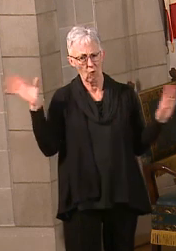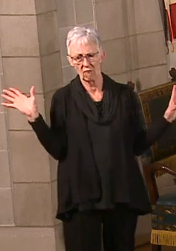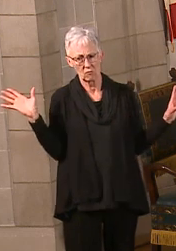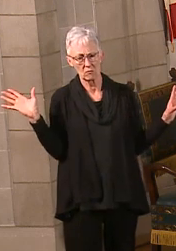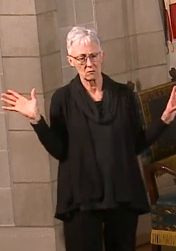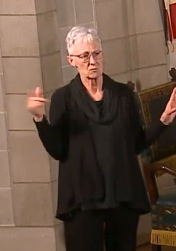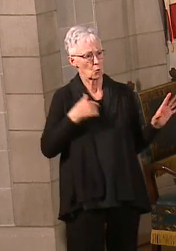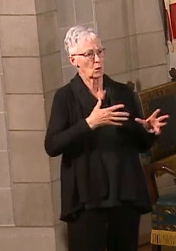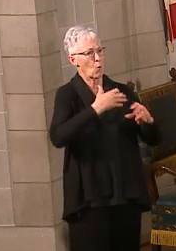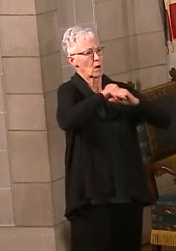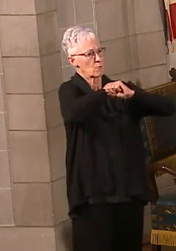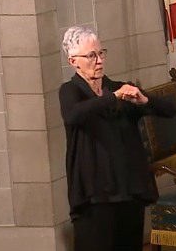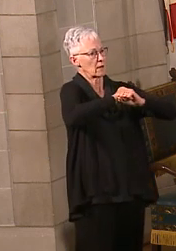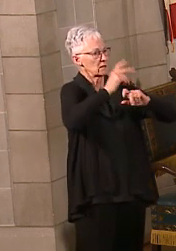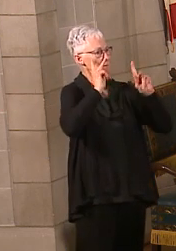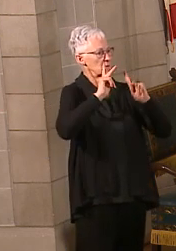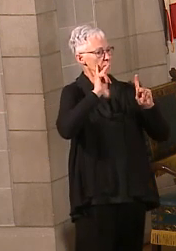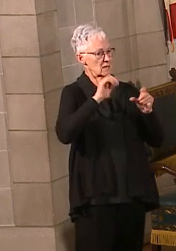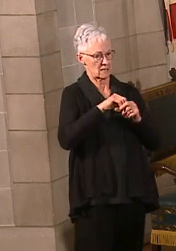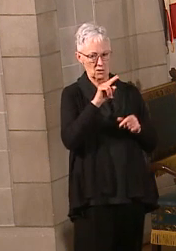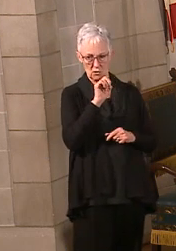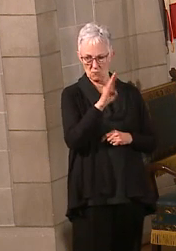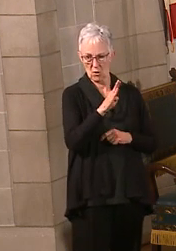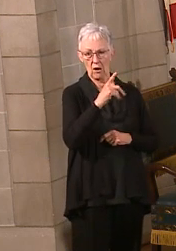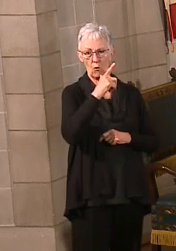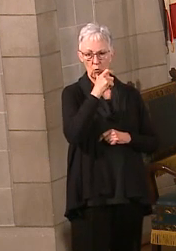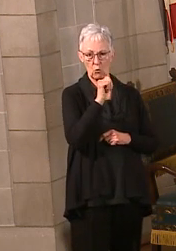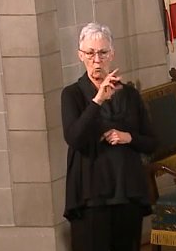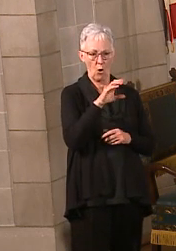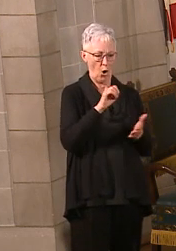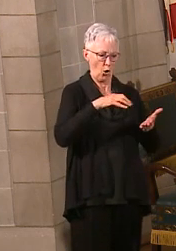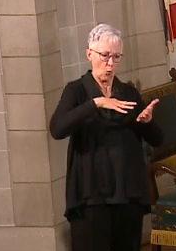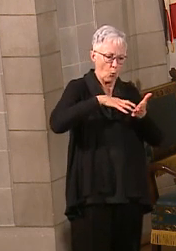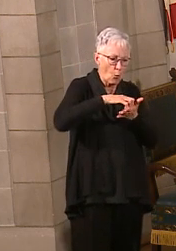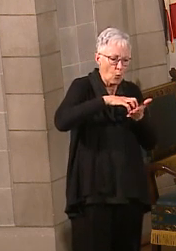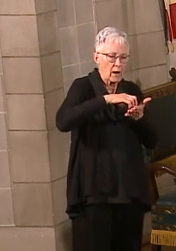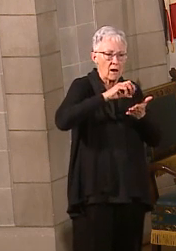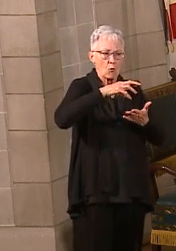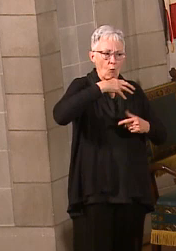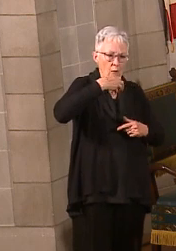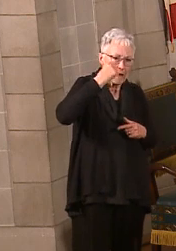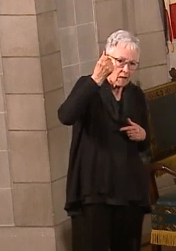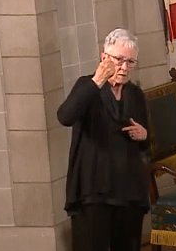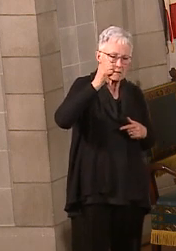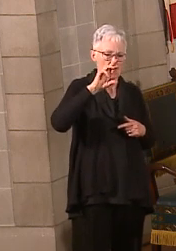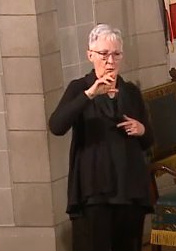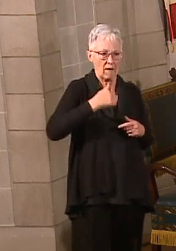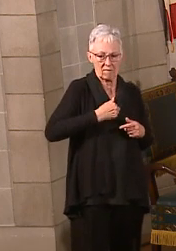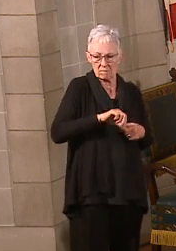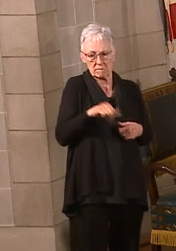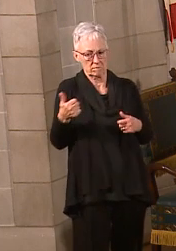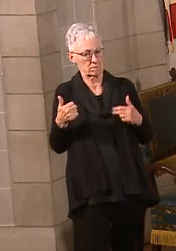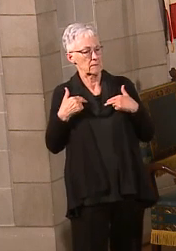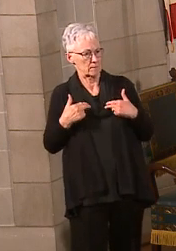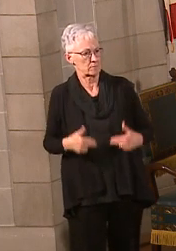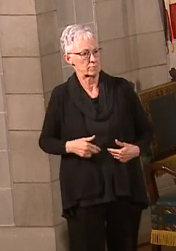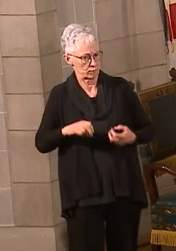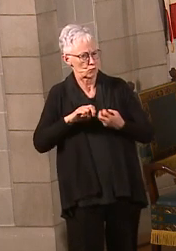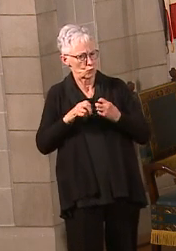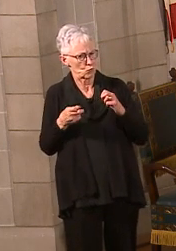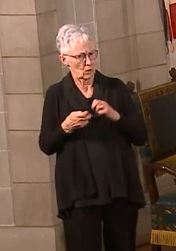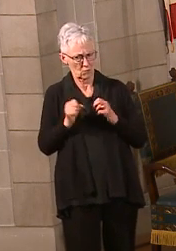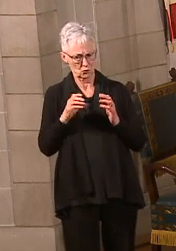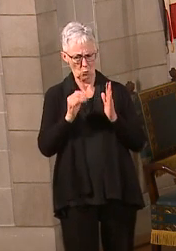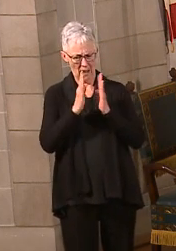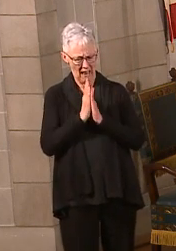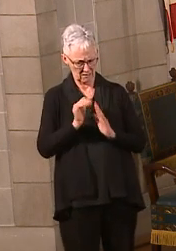question, you know, can I give up something to help protect my fellow Nebraskans? That's what this is about. So really ask yourself that question.